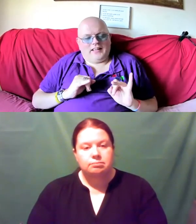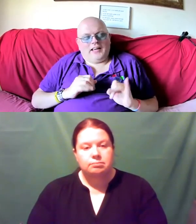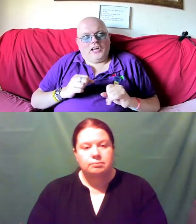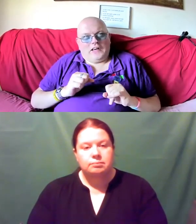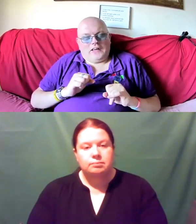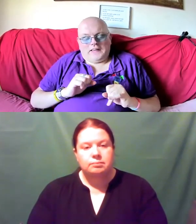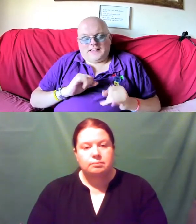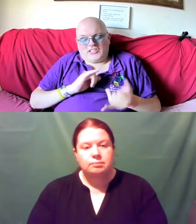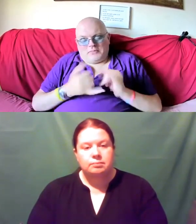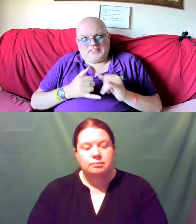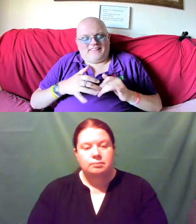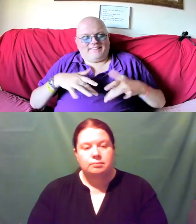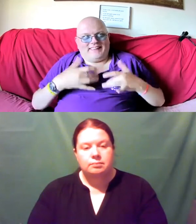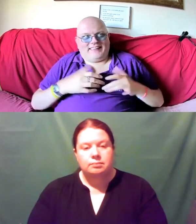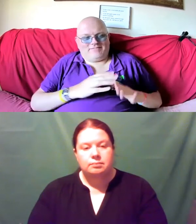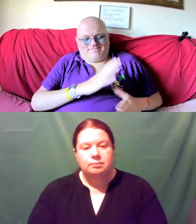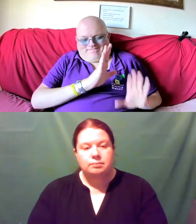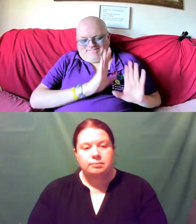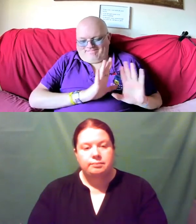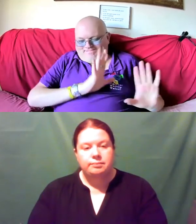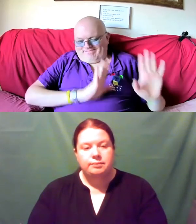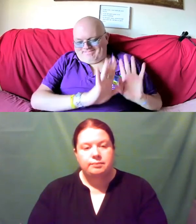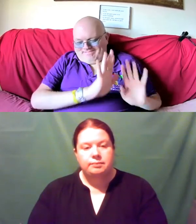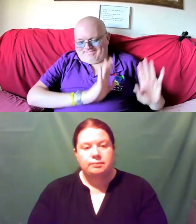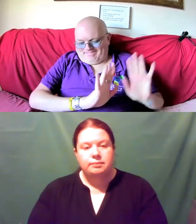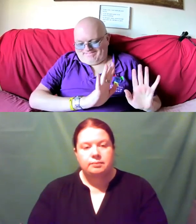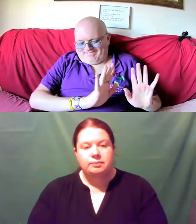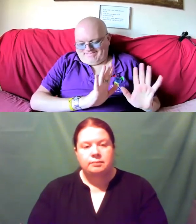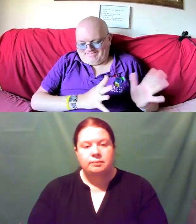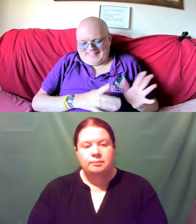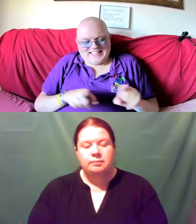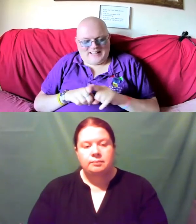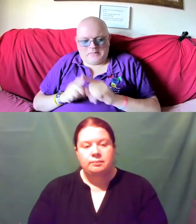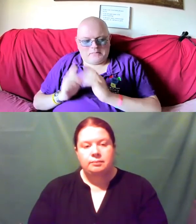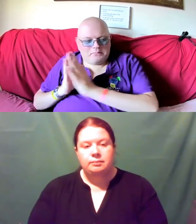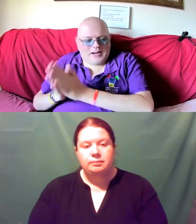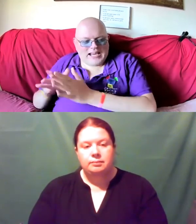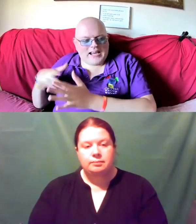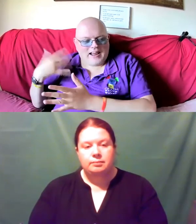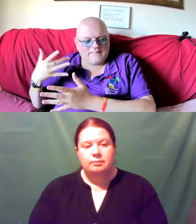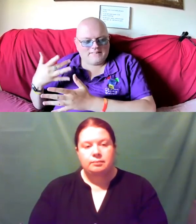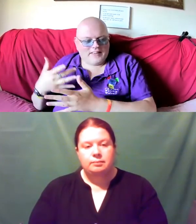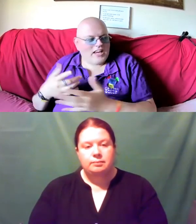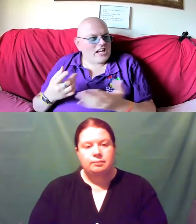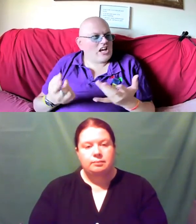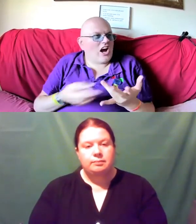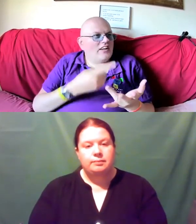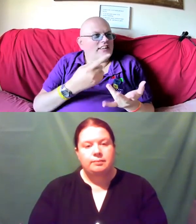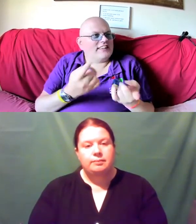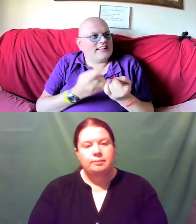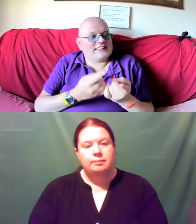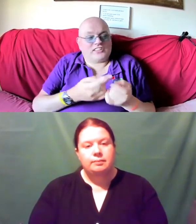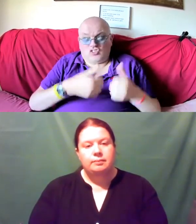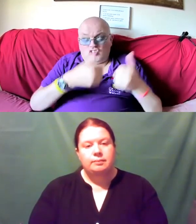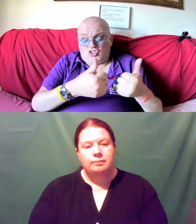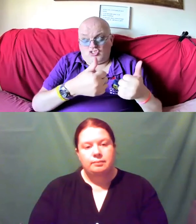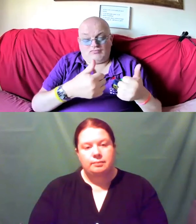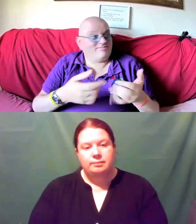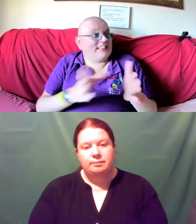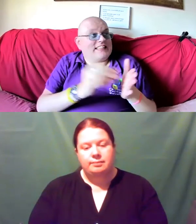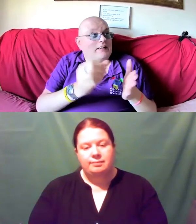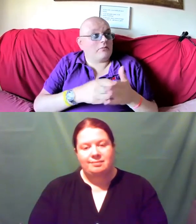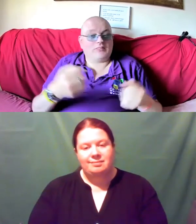terms of my spiritual life, prayer life, you know, it's a bit like other things that I know are good for me. You know, I know that doing lots of exercise